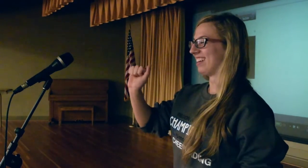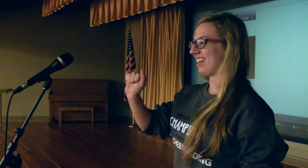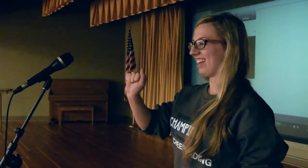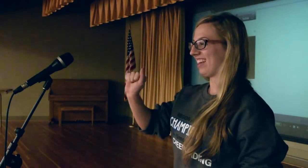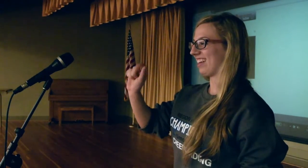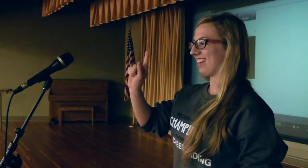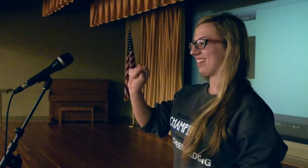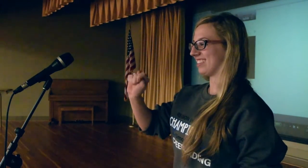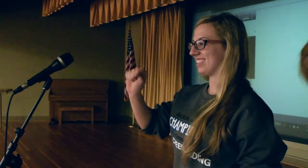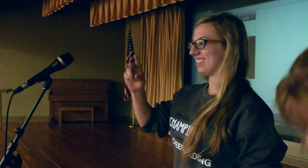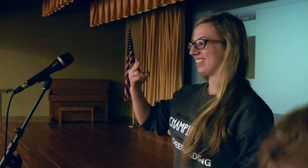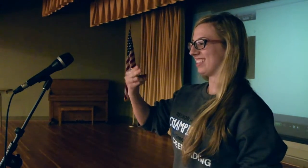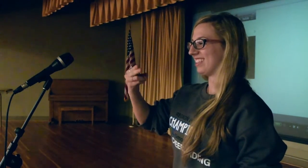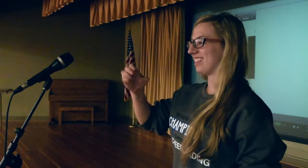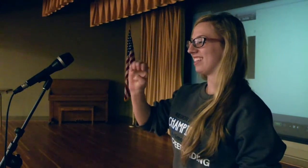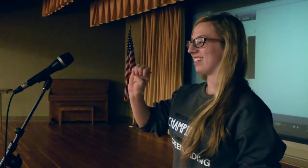Yes. Yes.